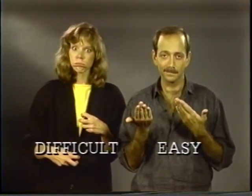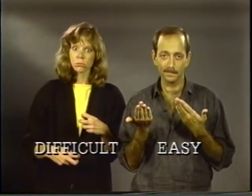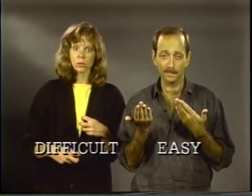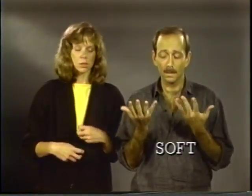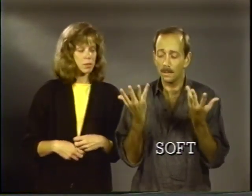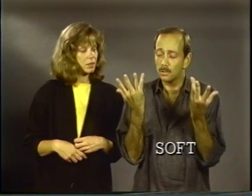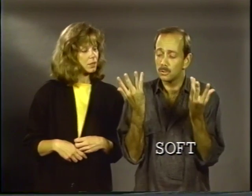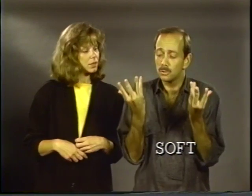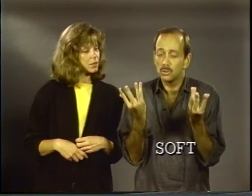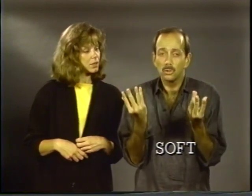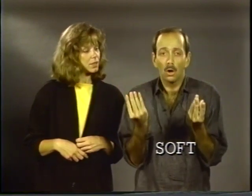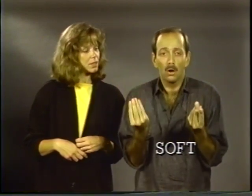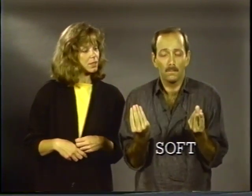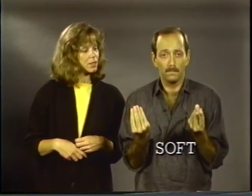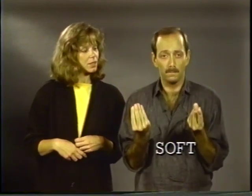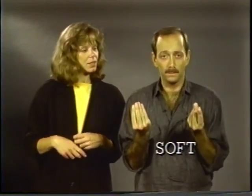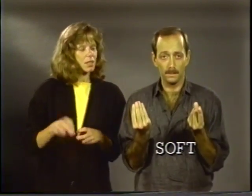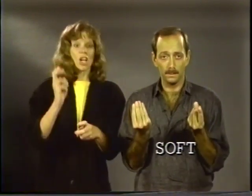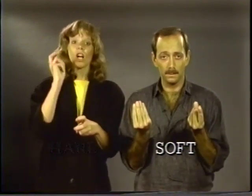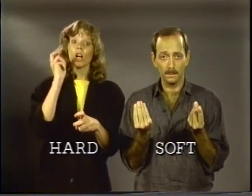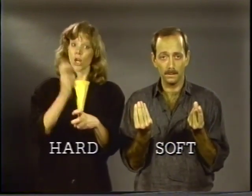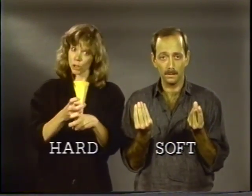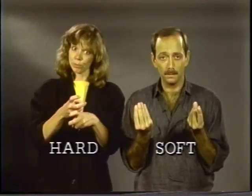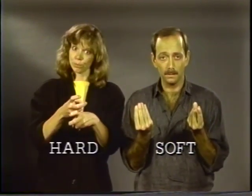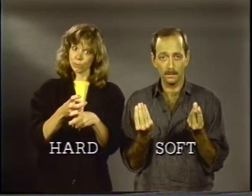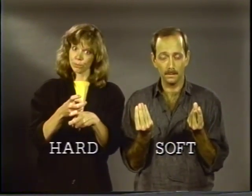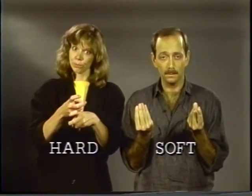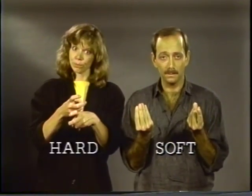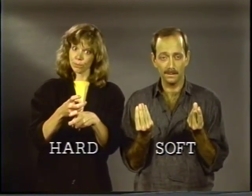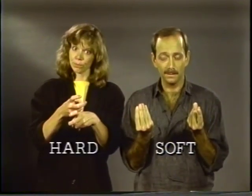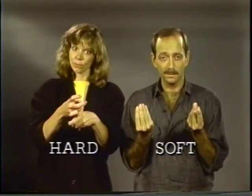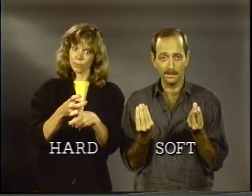soft, hard, dark,